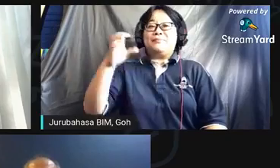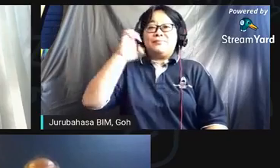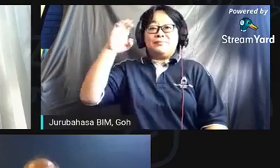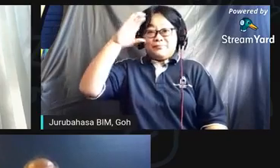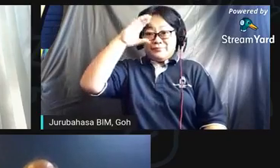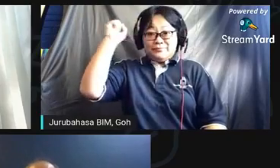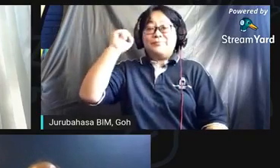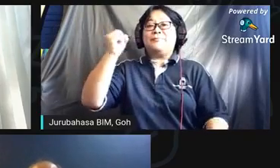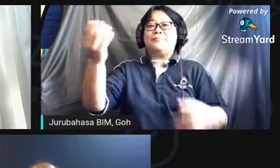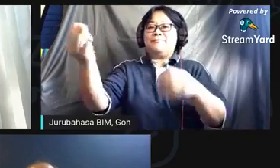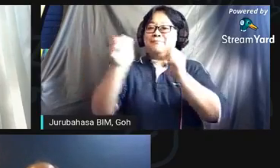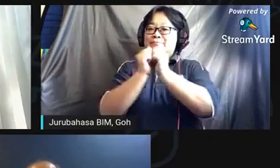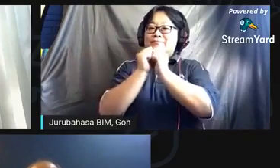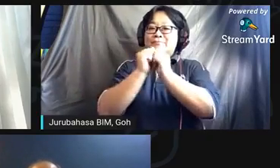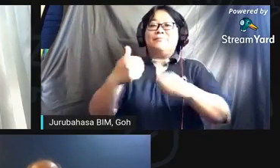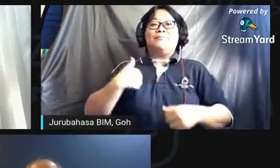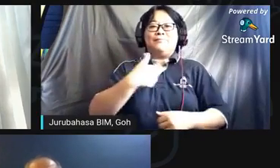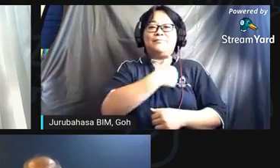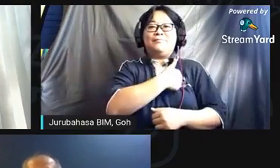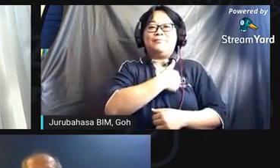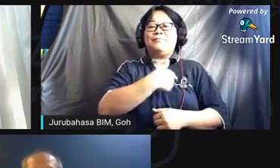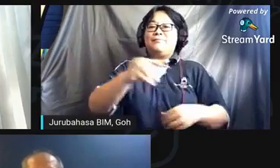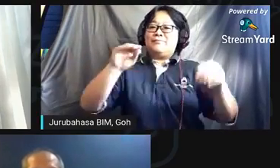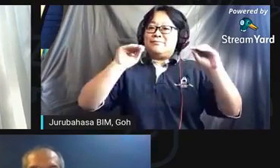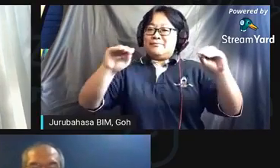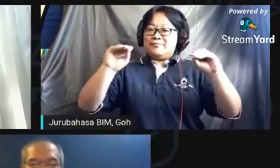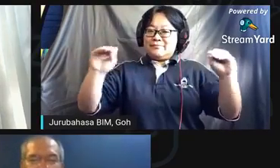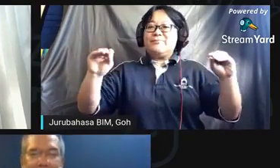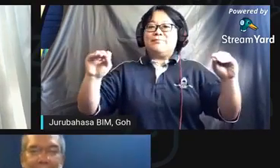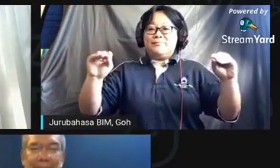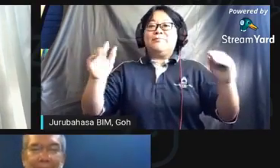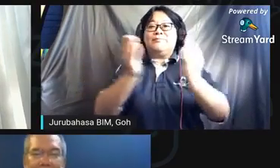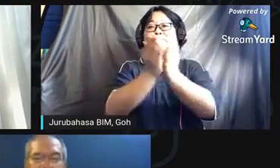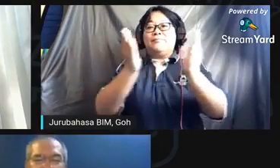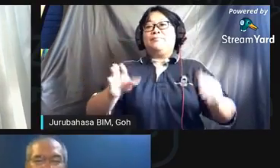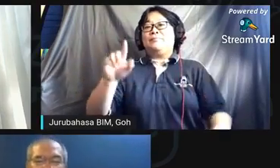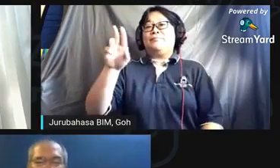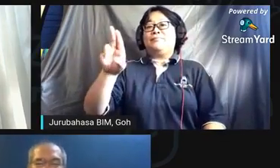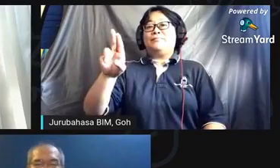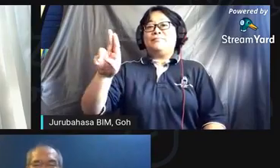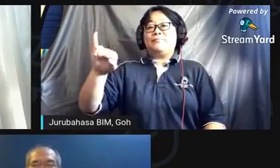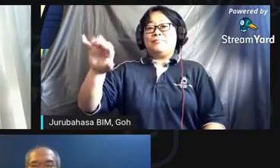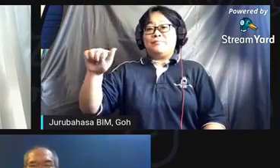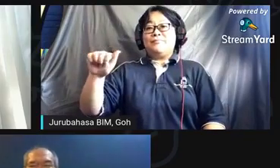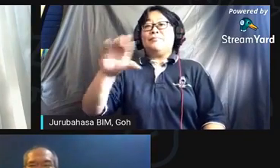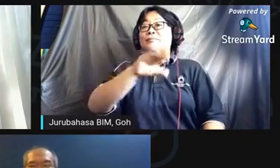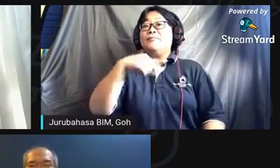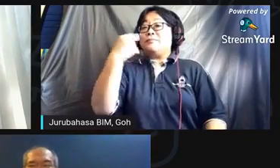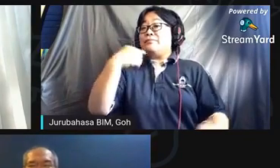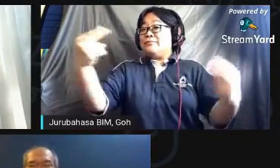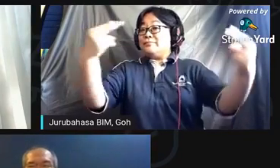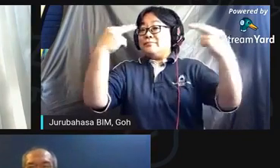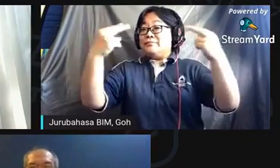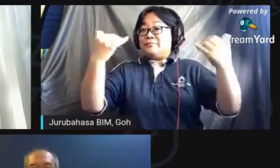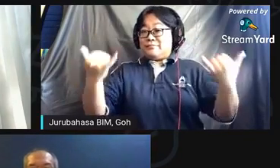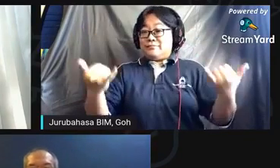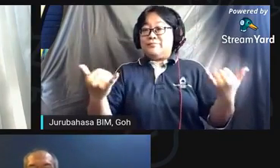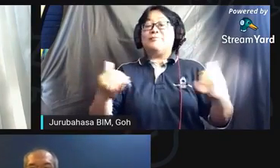here today untuk mengajar student-student UAE dan sesiapa yang sedang menonton sekarang